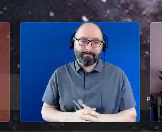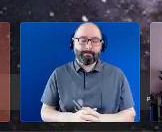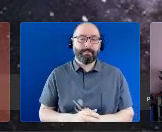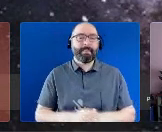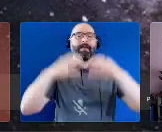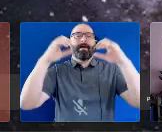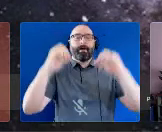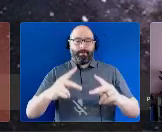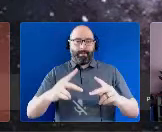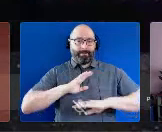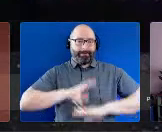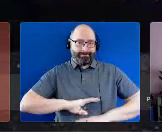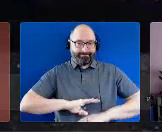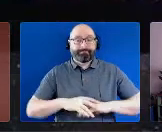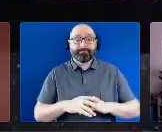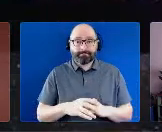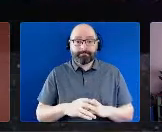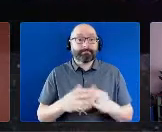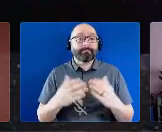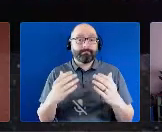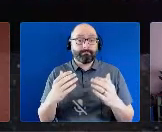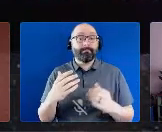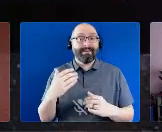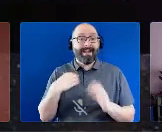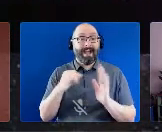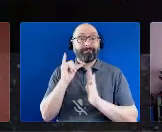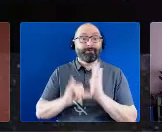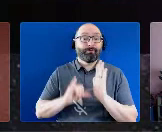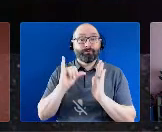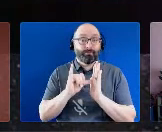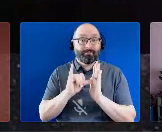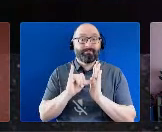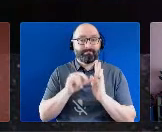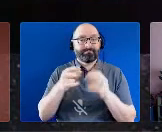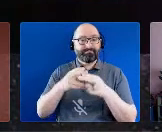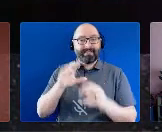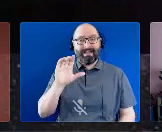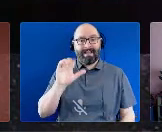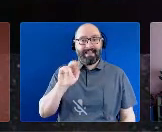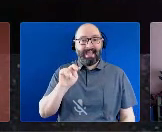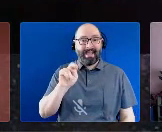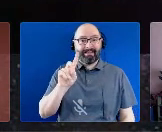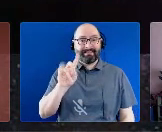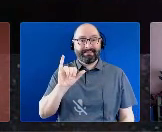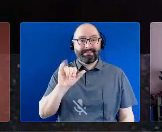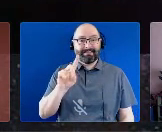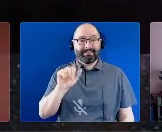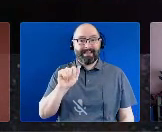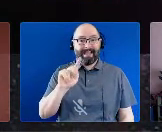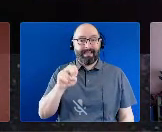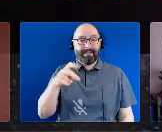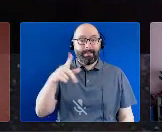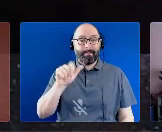Okay, so let's move forward. I have a YouTube channel called Candidate Planet. You can go there to check out more, see some of my videos on tips